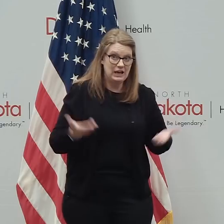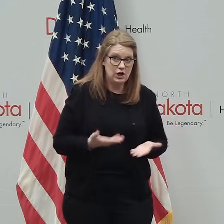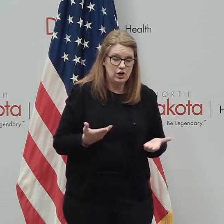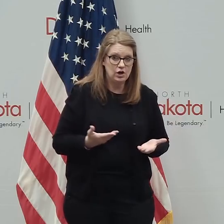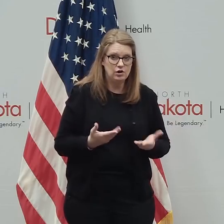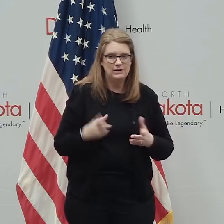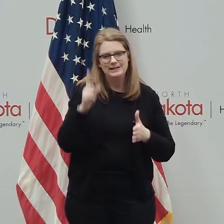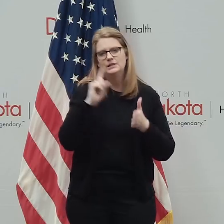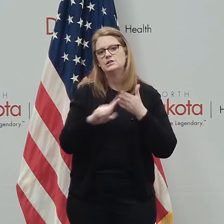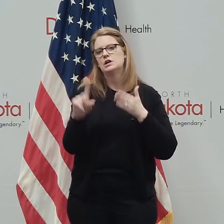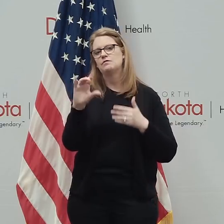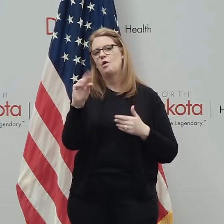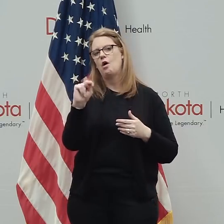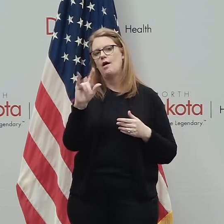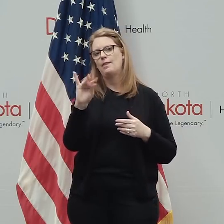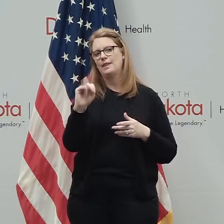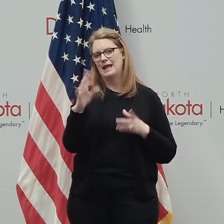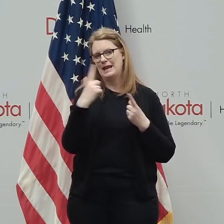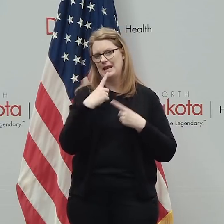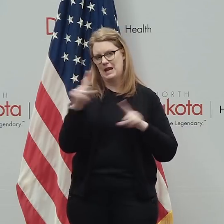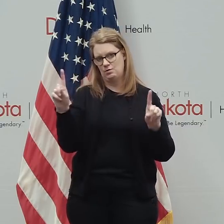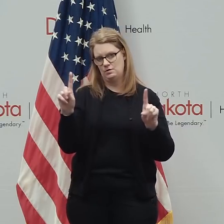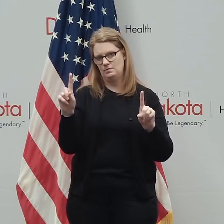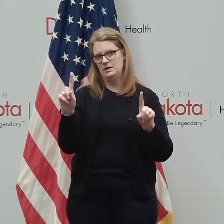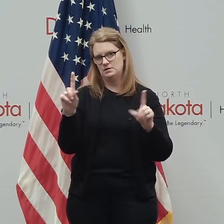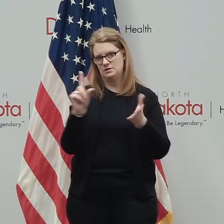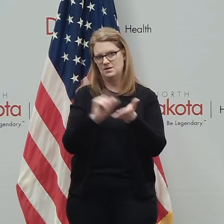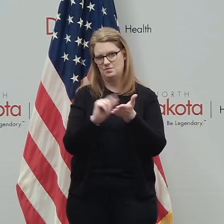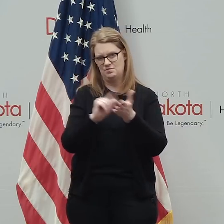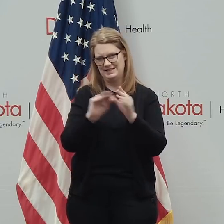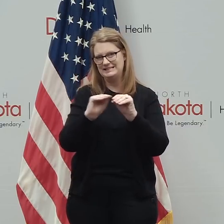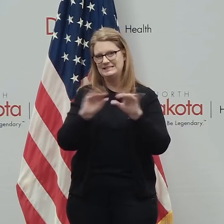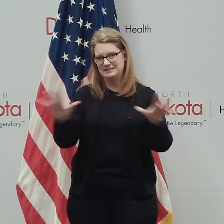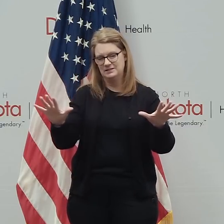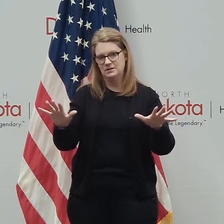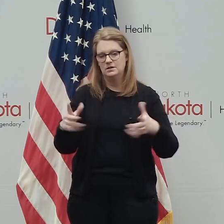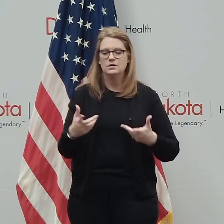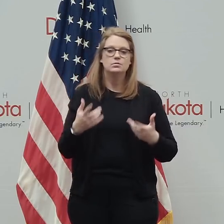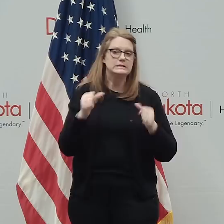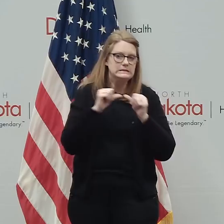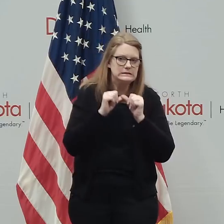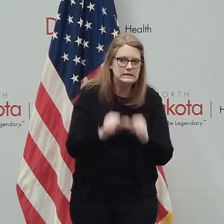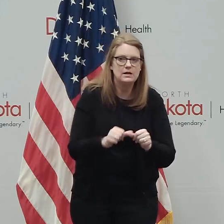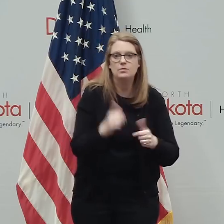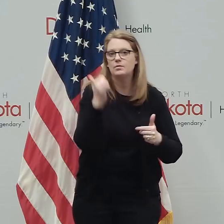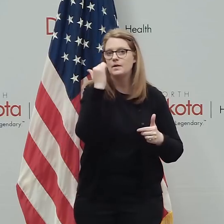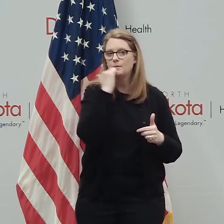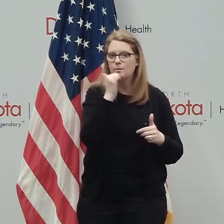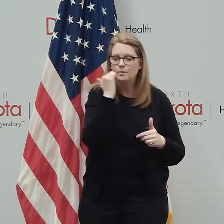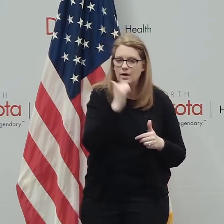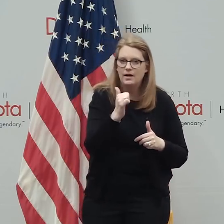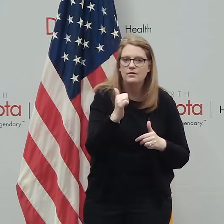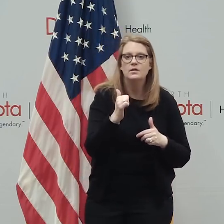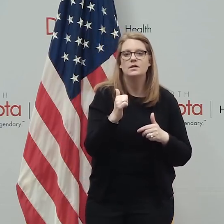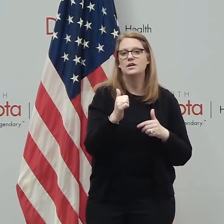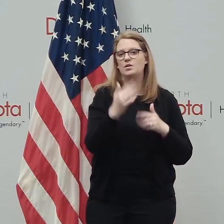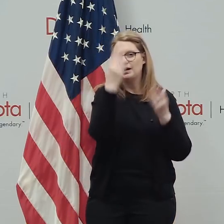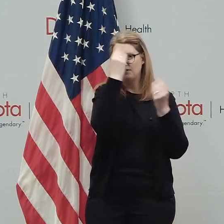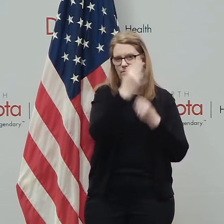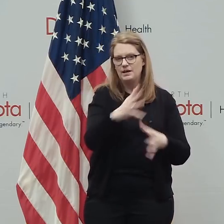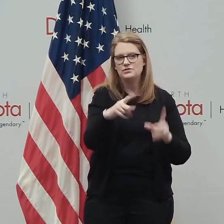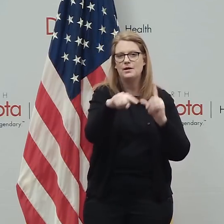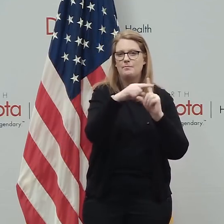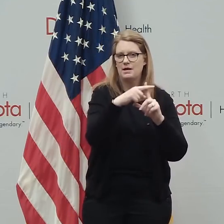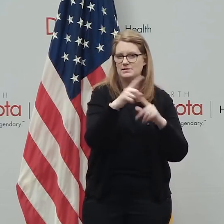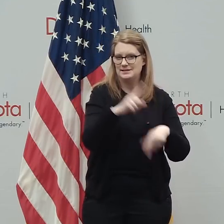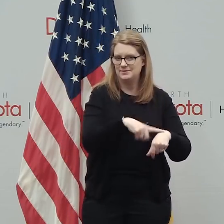our online announcements and press releases we'll keep releasing the daily information on positives every morning at 11 a.m. as we